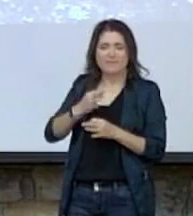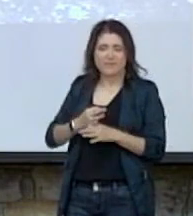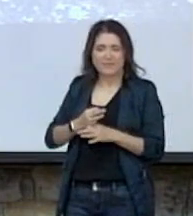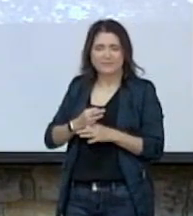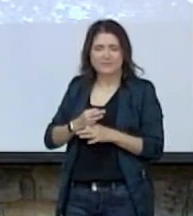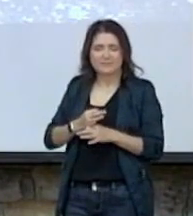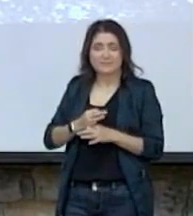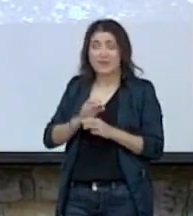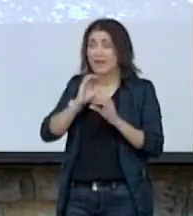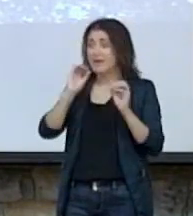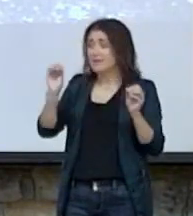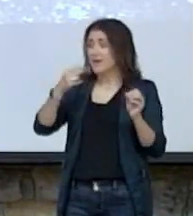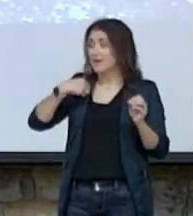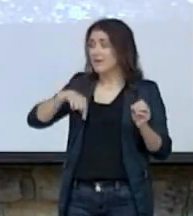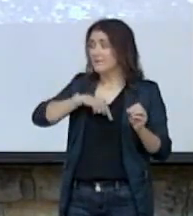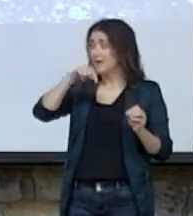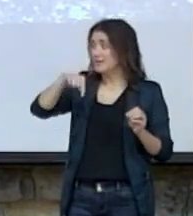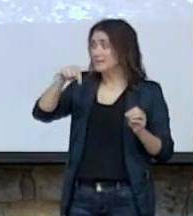none of us in this room,